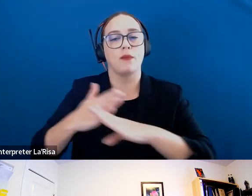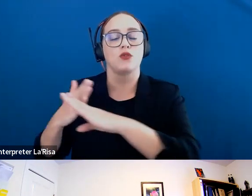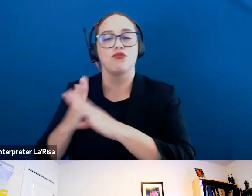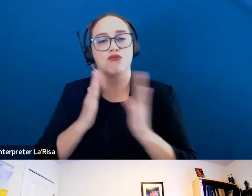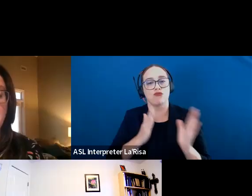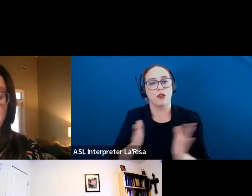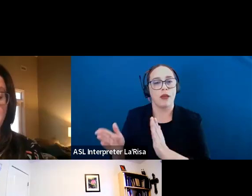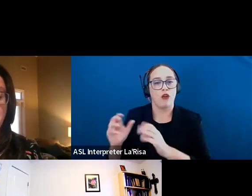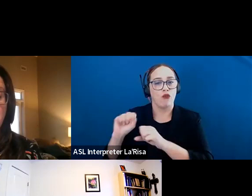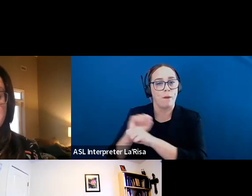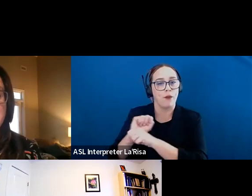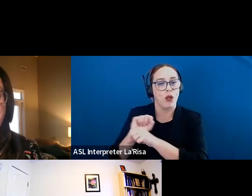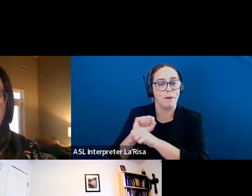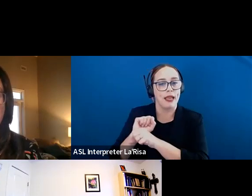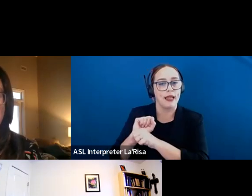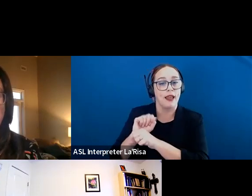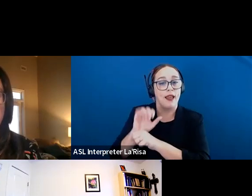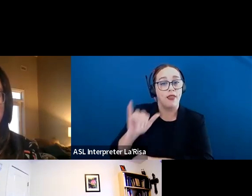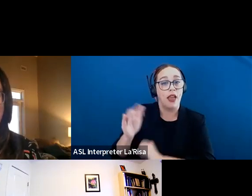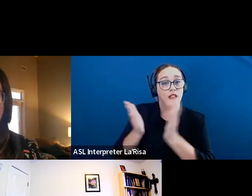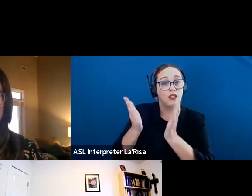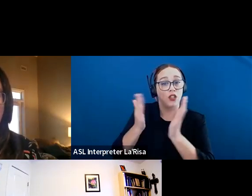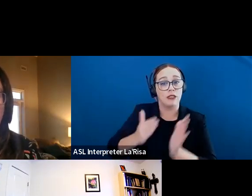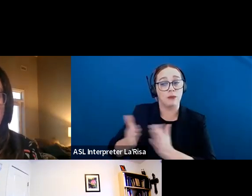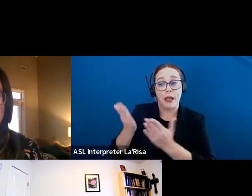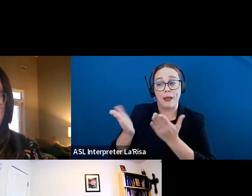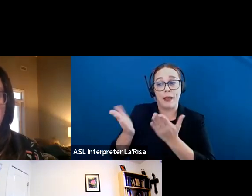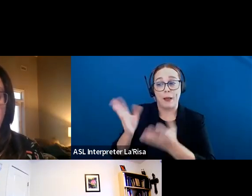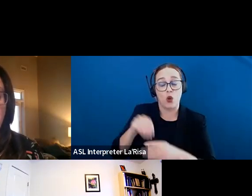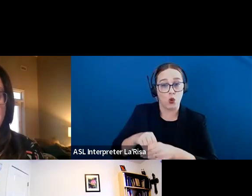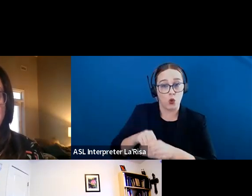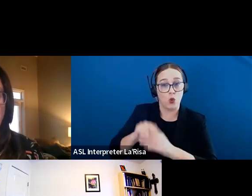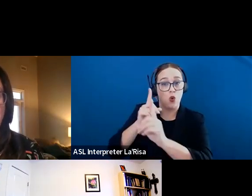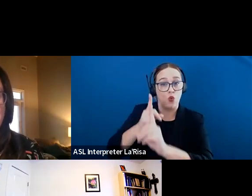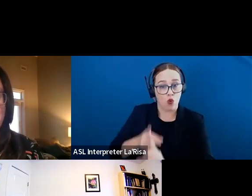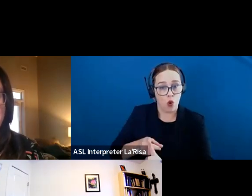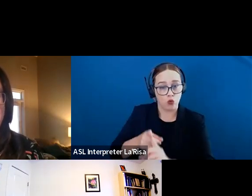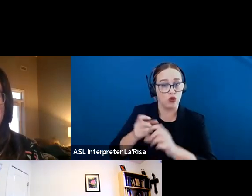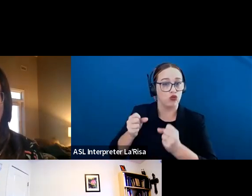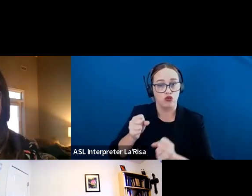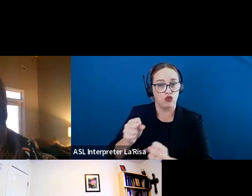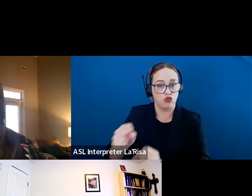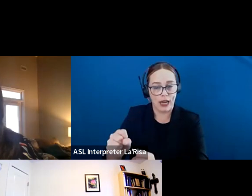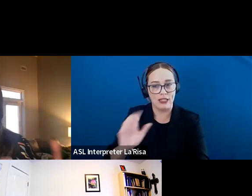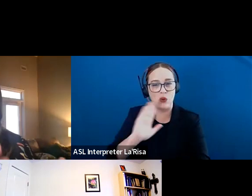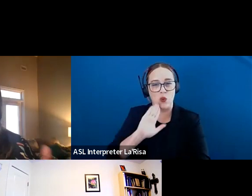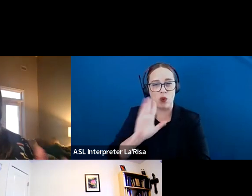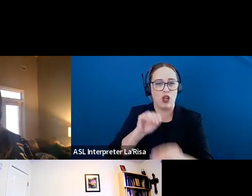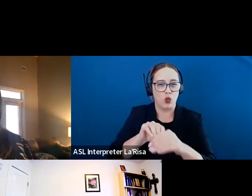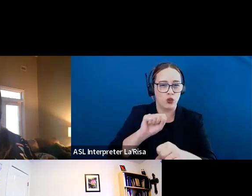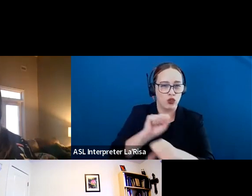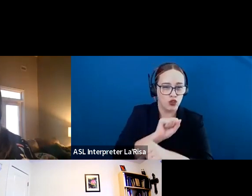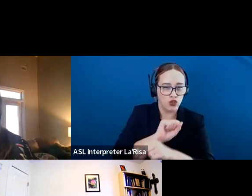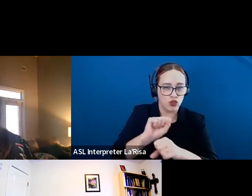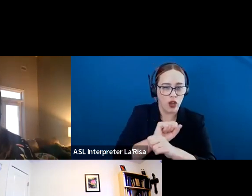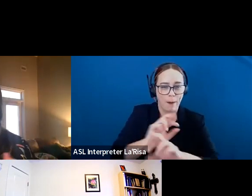Consumer services plan may include goals and strategies to improve job readiness services. And so again,